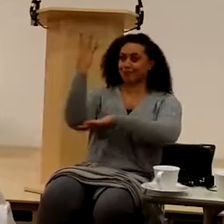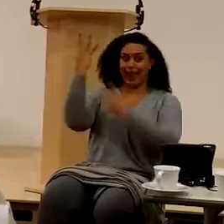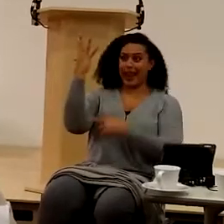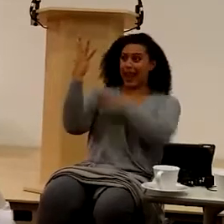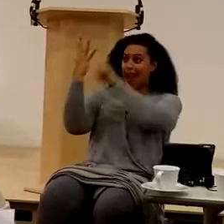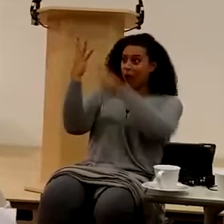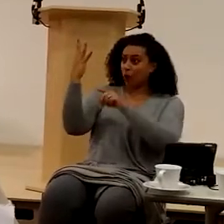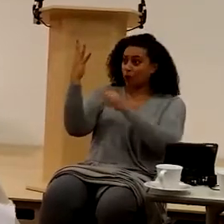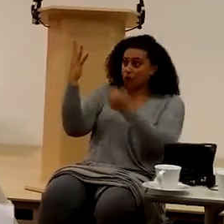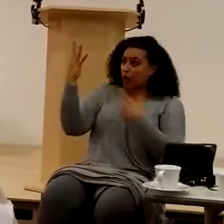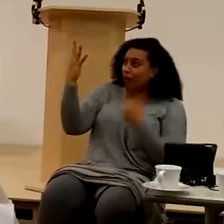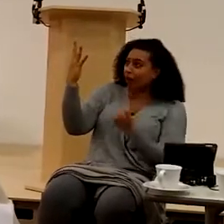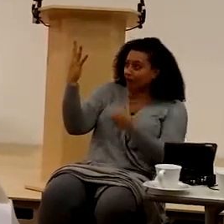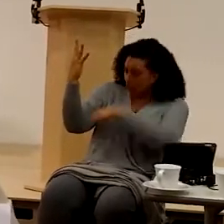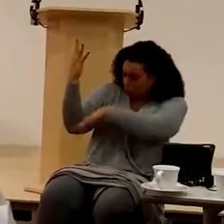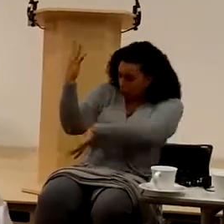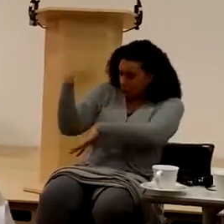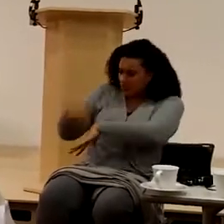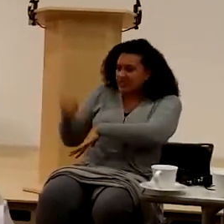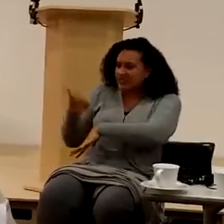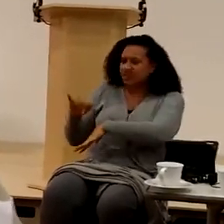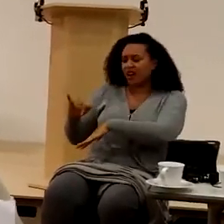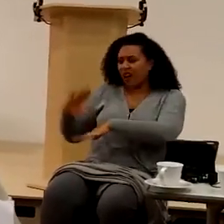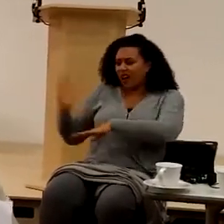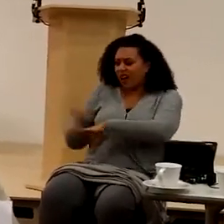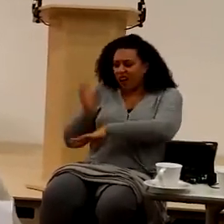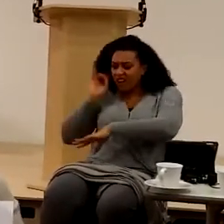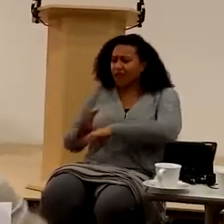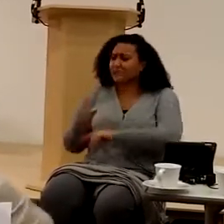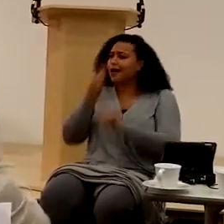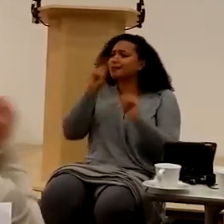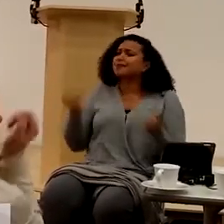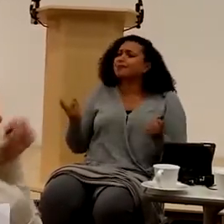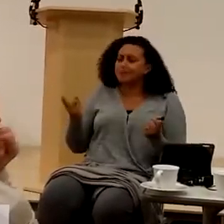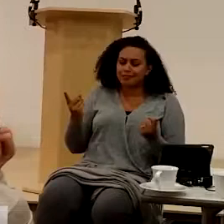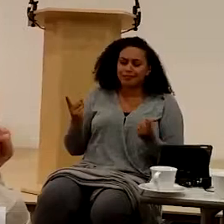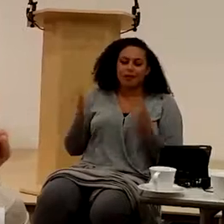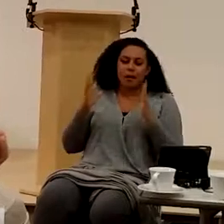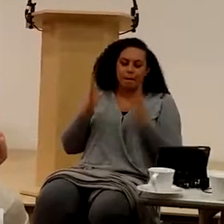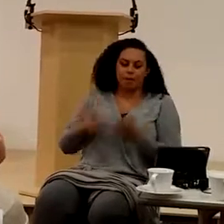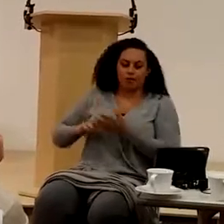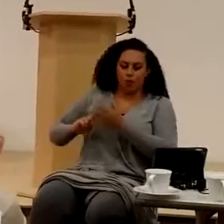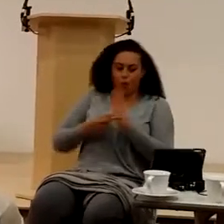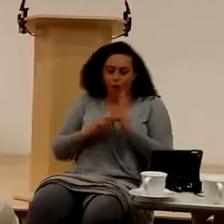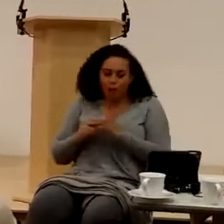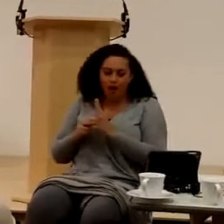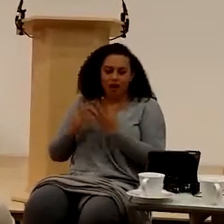emancipation struggle, and by organising,